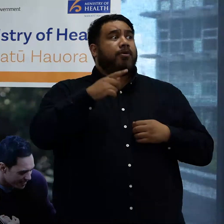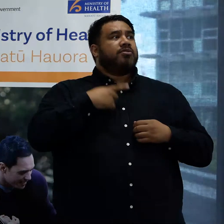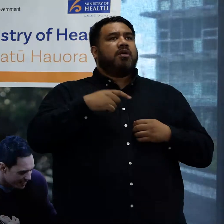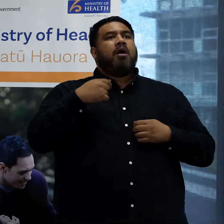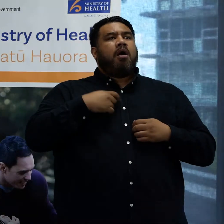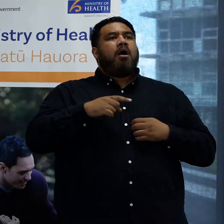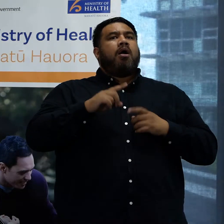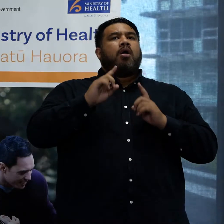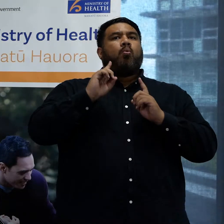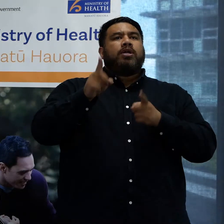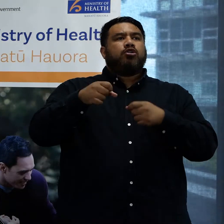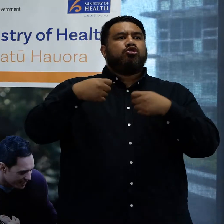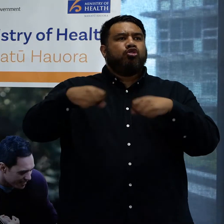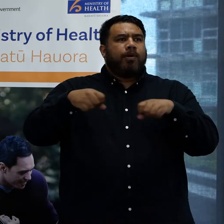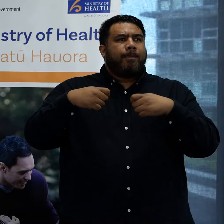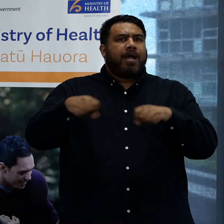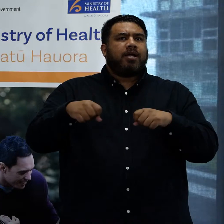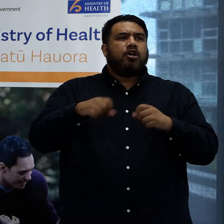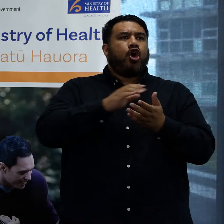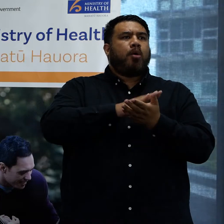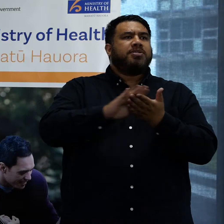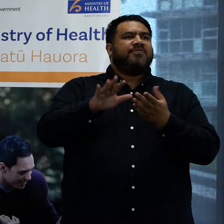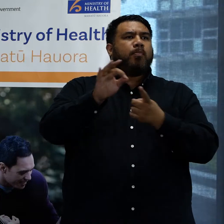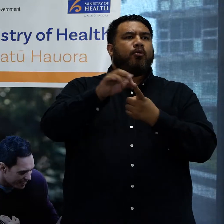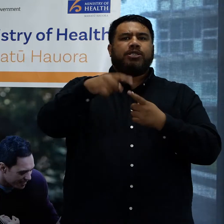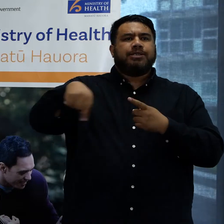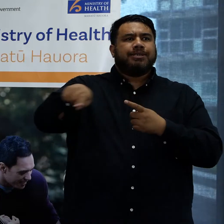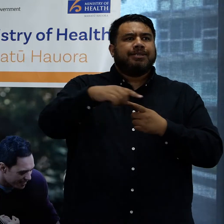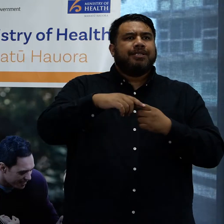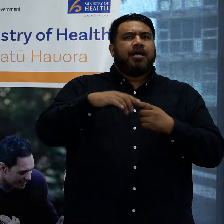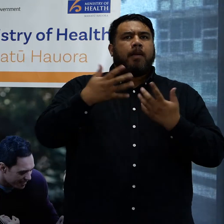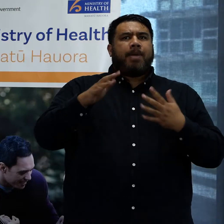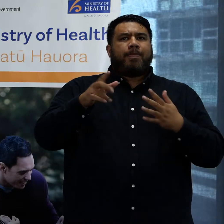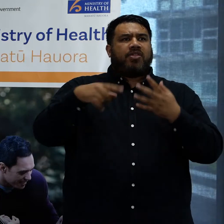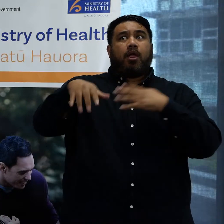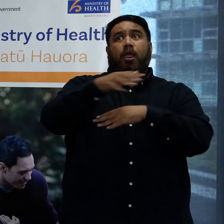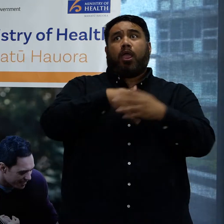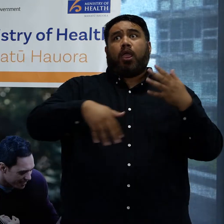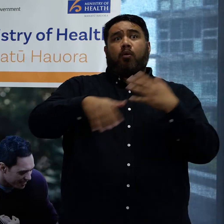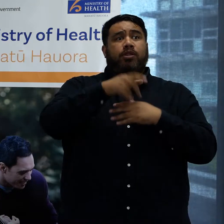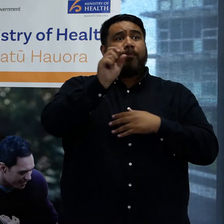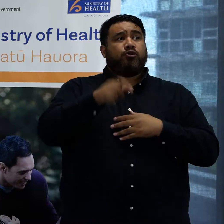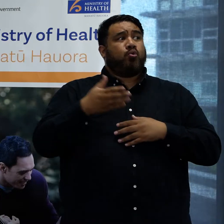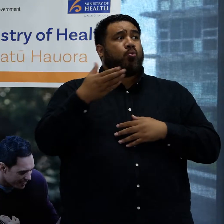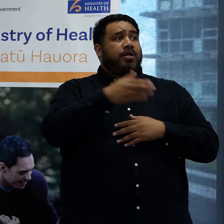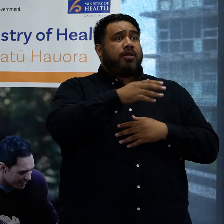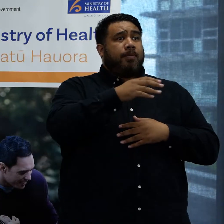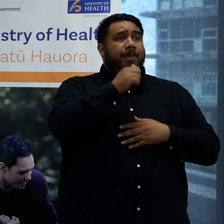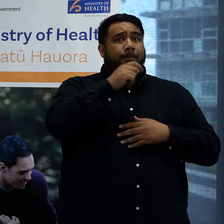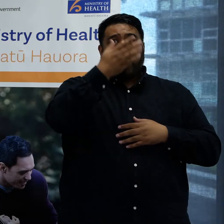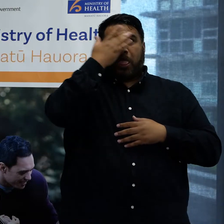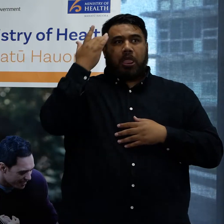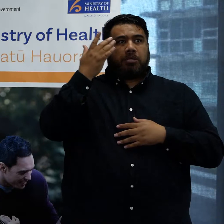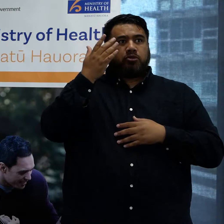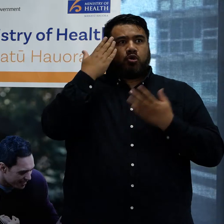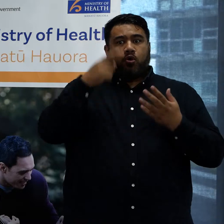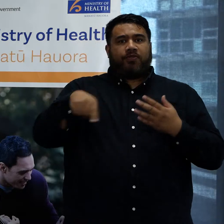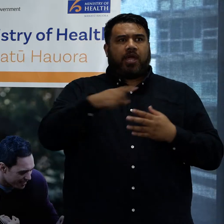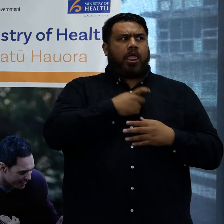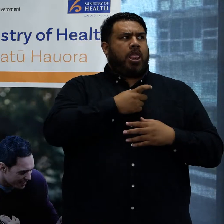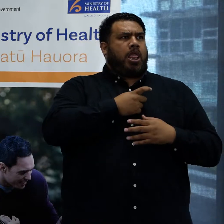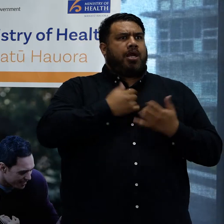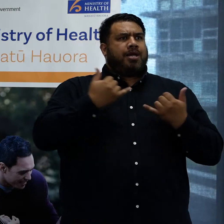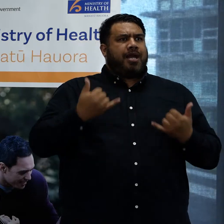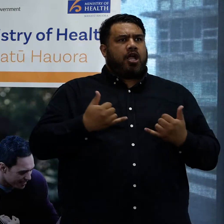the nearby supermarket, Hobsonville Point or anything, where they may have been in contact with someone that went to the pub. What's your advice to them? What should they do as the